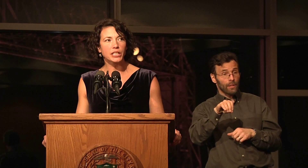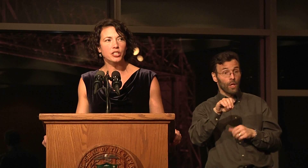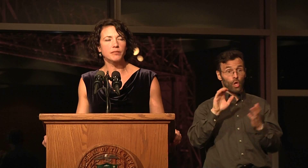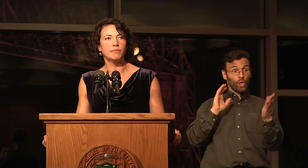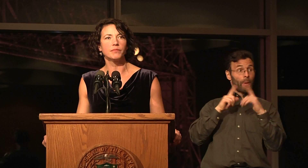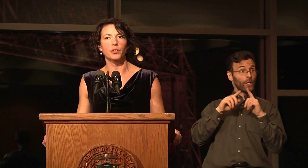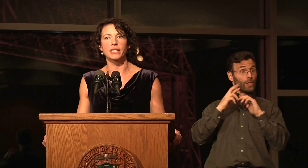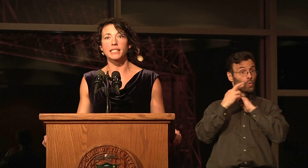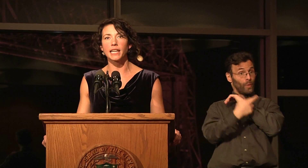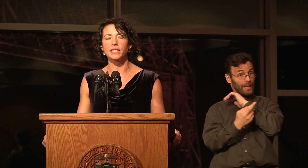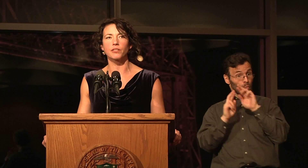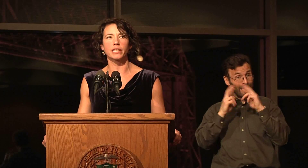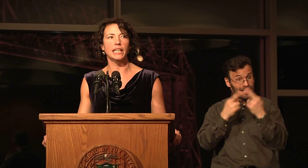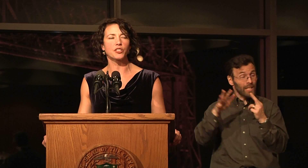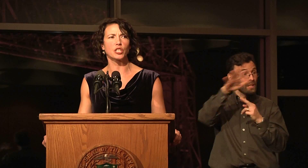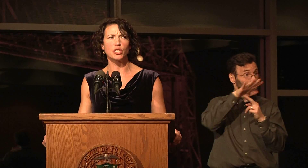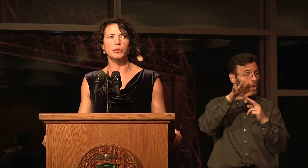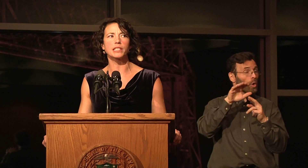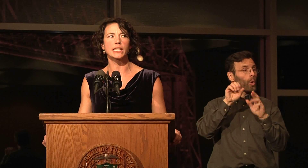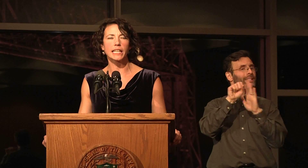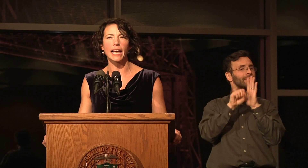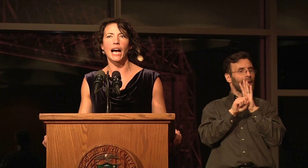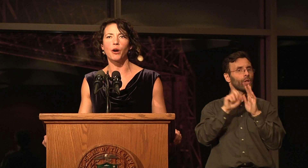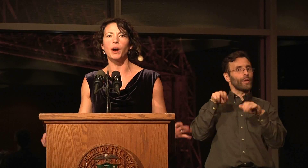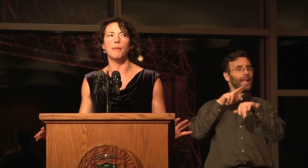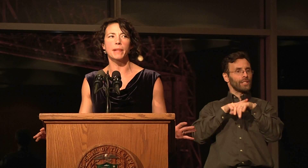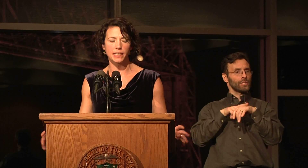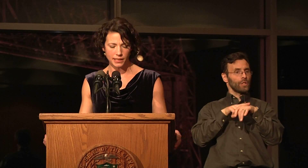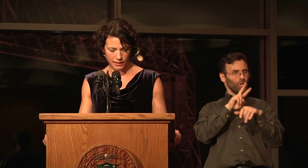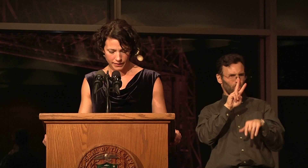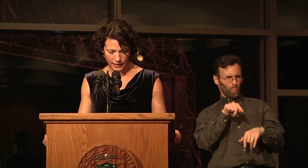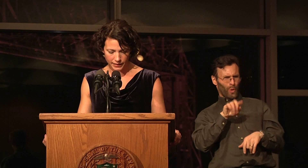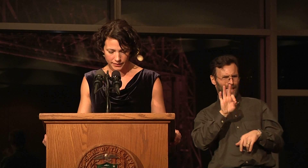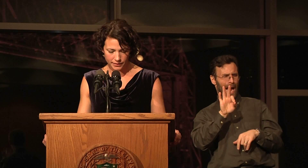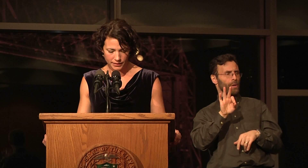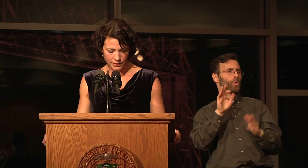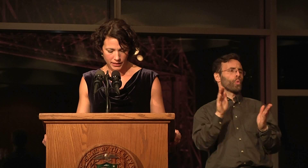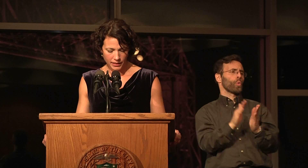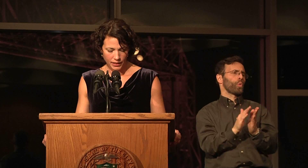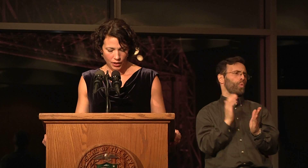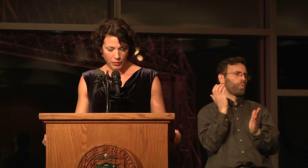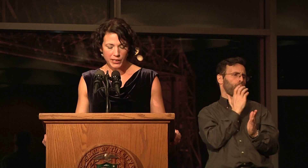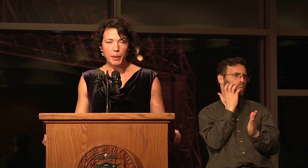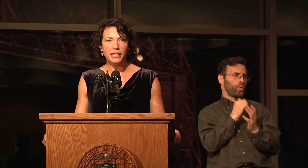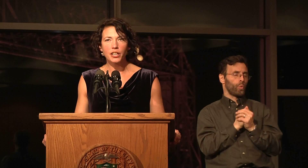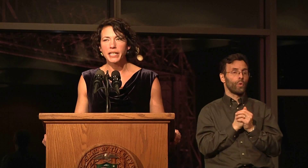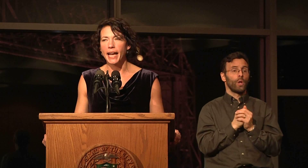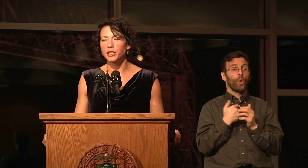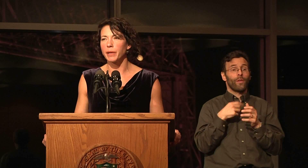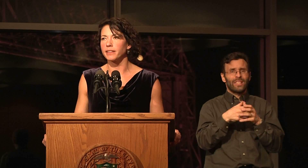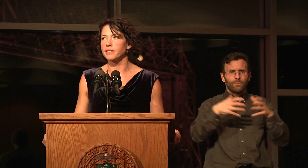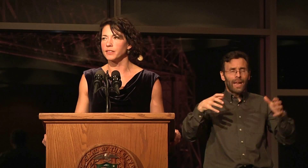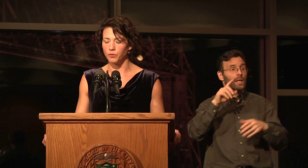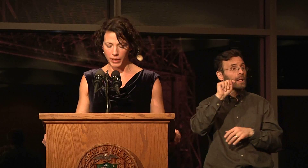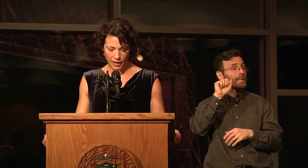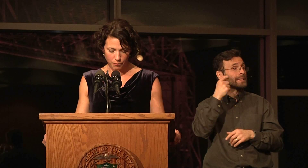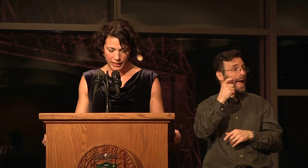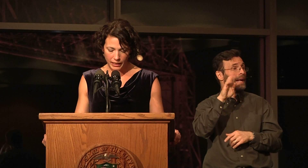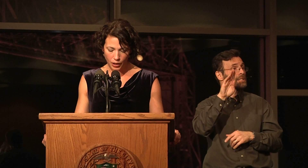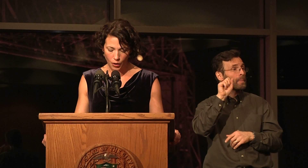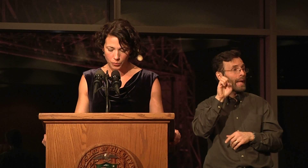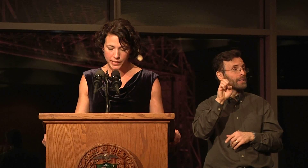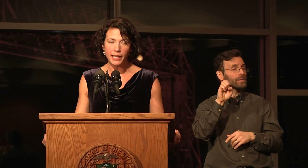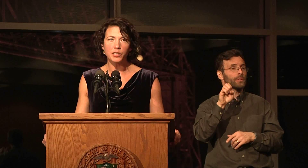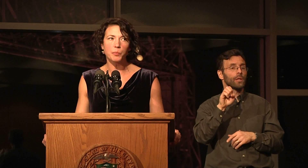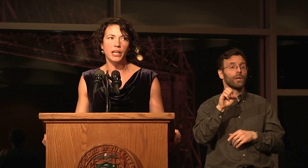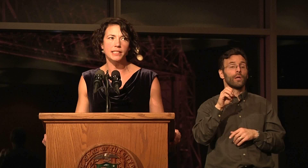that to the region or the state or the nation, you will see how amazing that is. We've expanded our tax base. We have